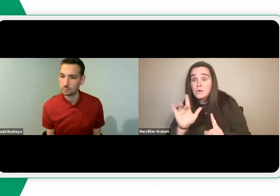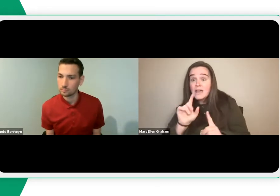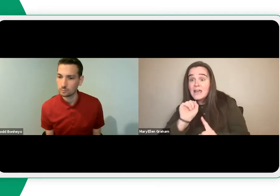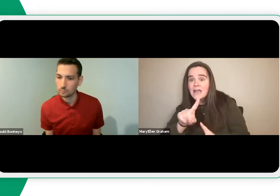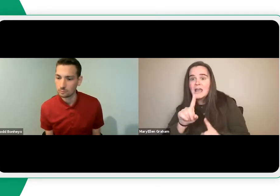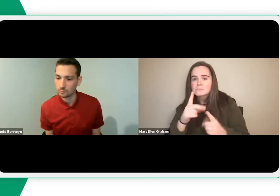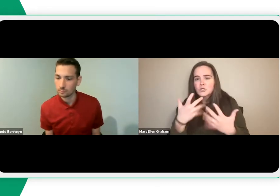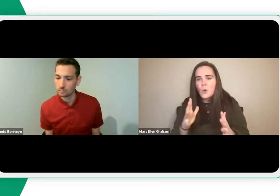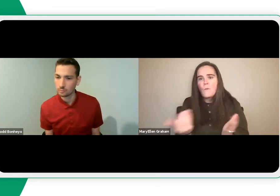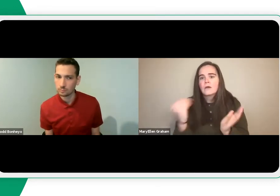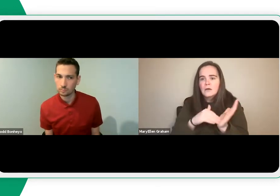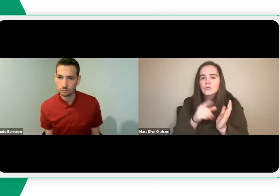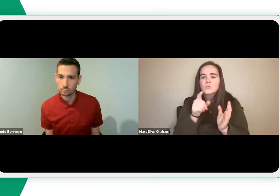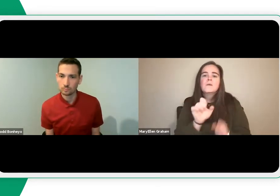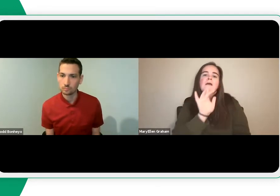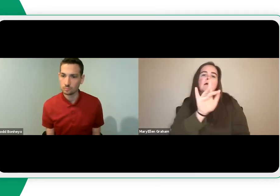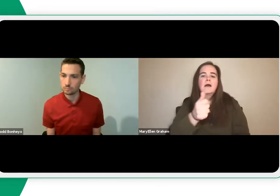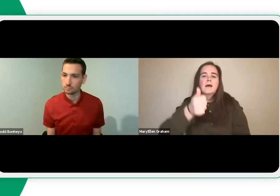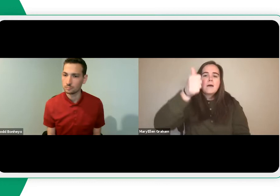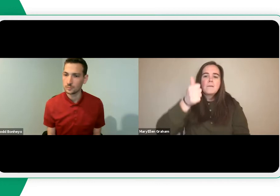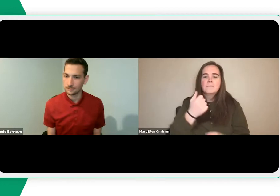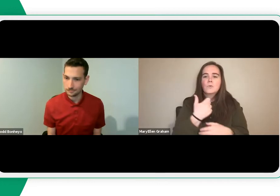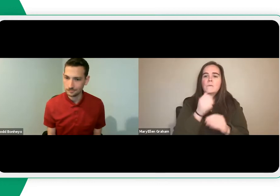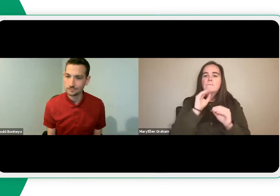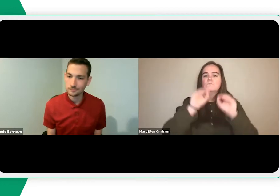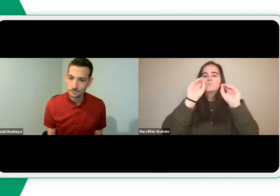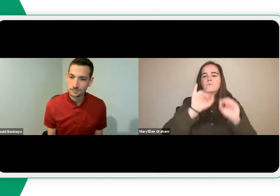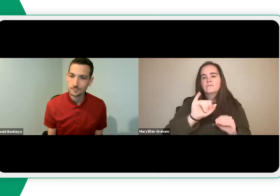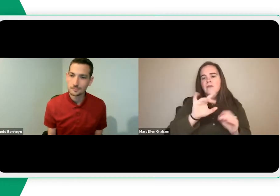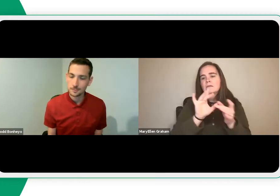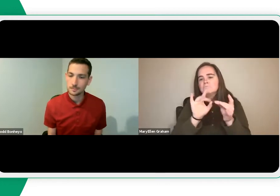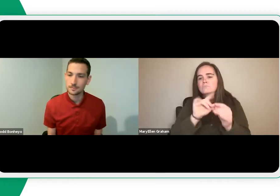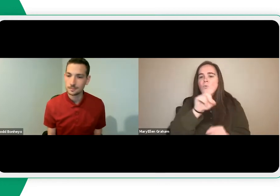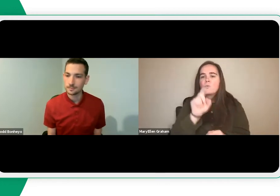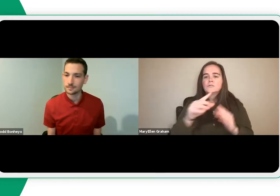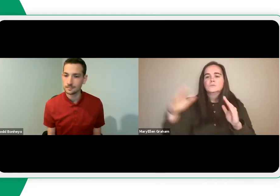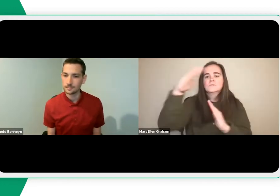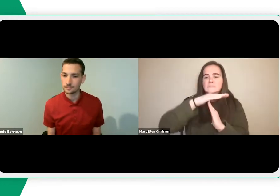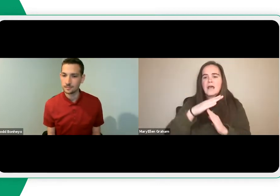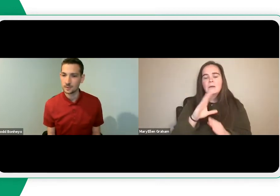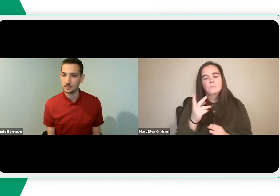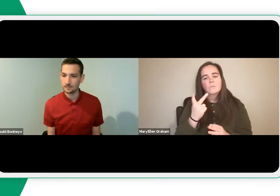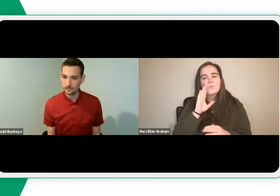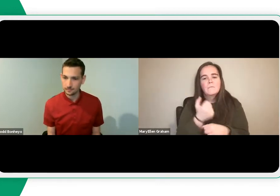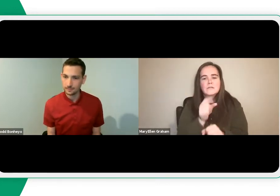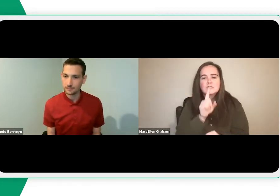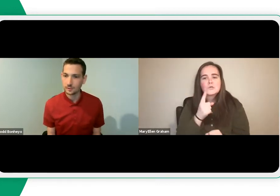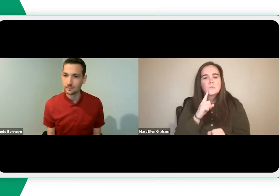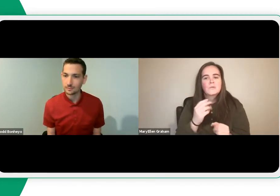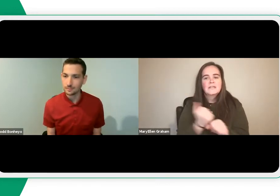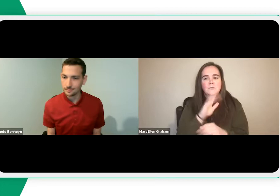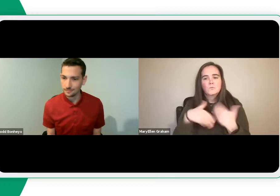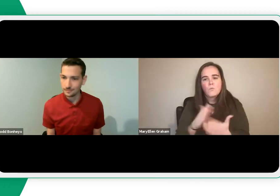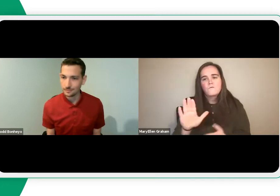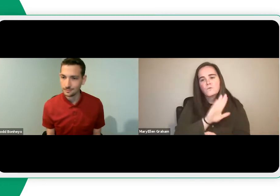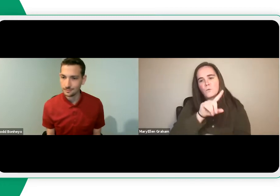use the chat for that and ask a question. If you happen to see a question in the Q&A box for the presenters that you'd like to ask but is already